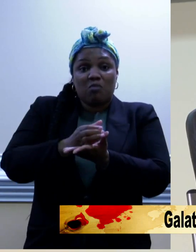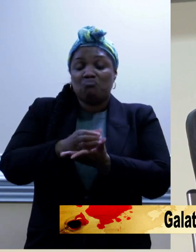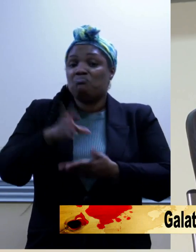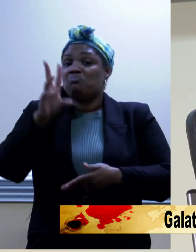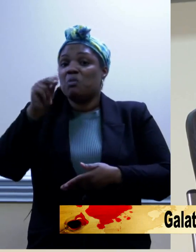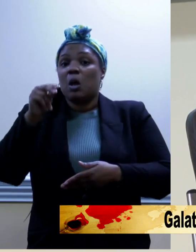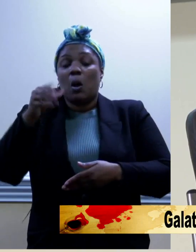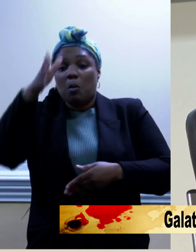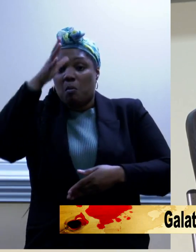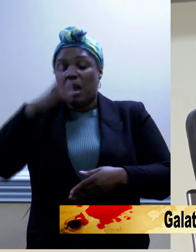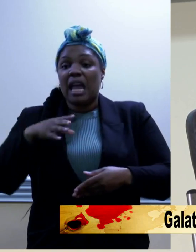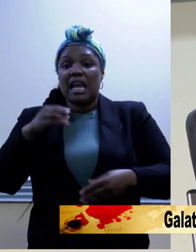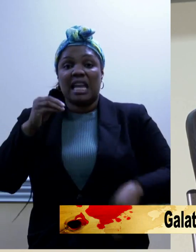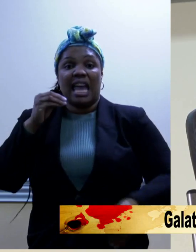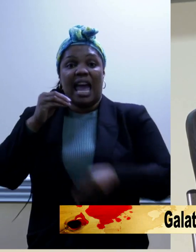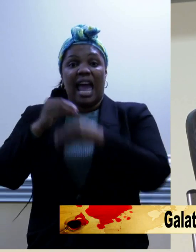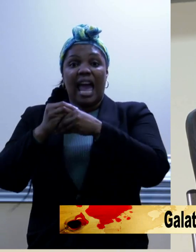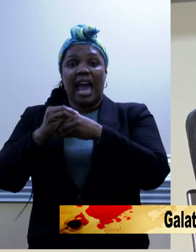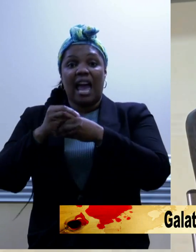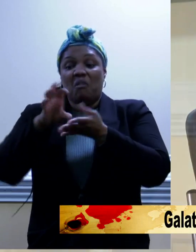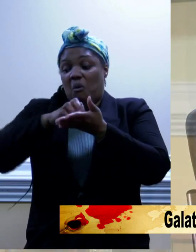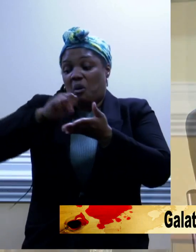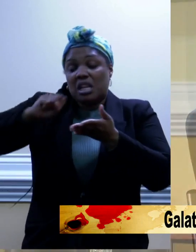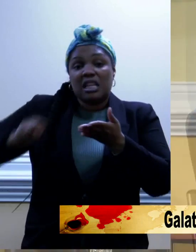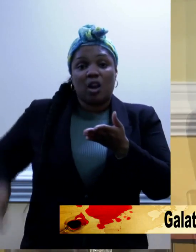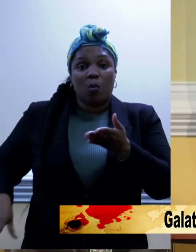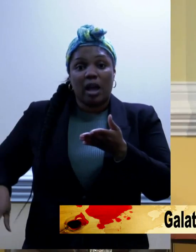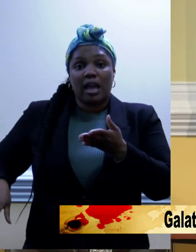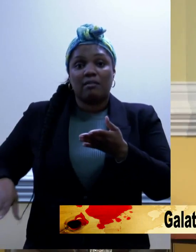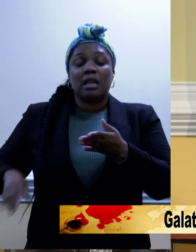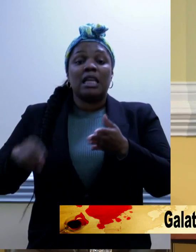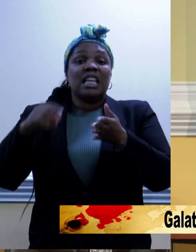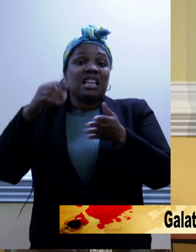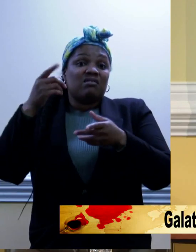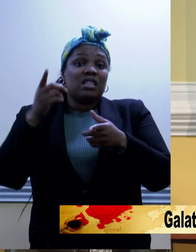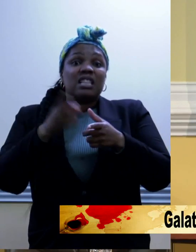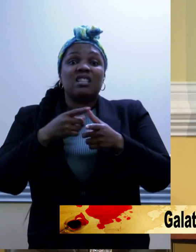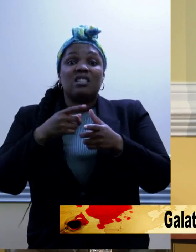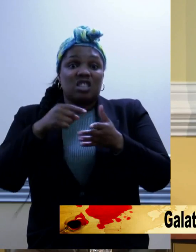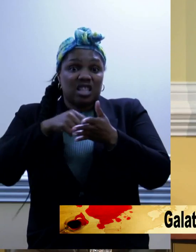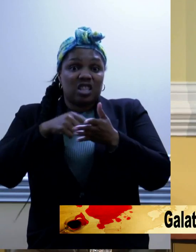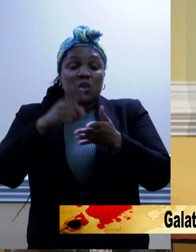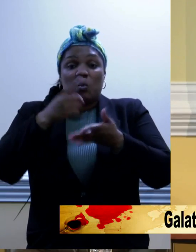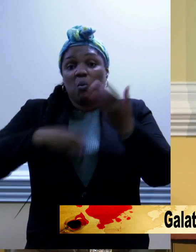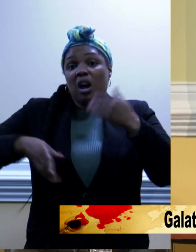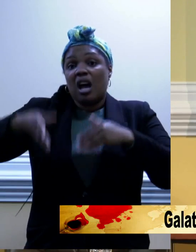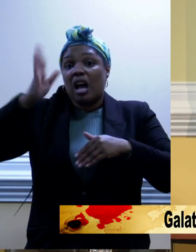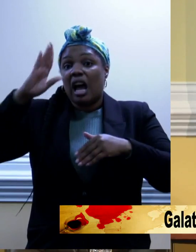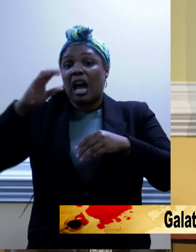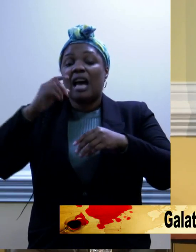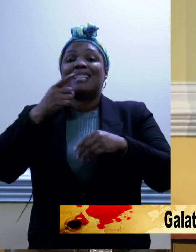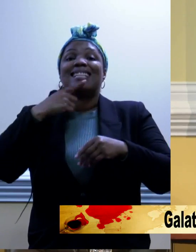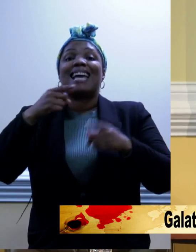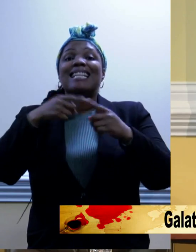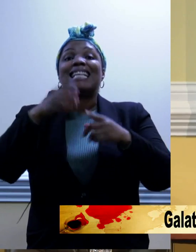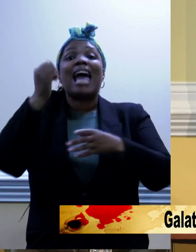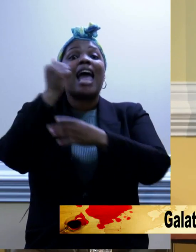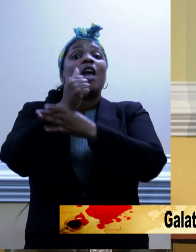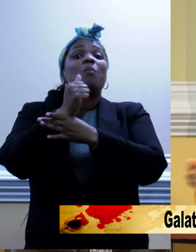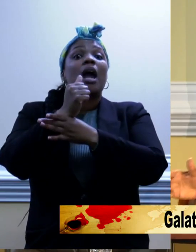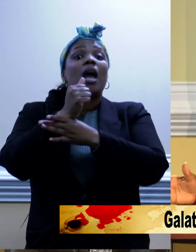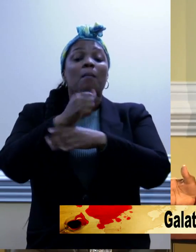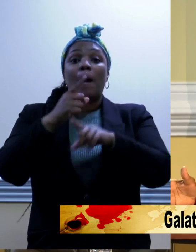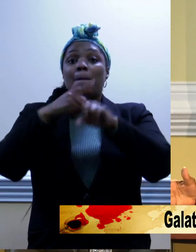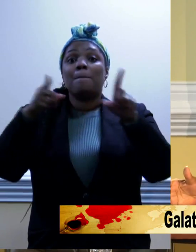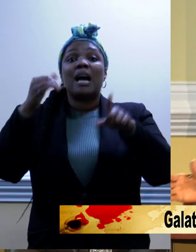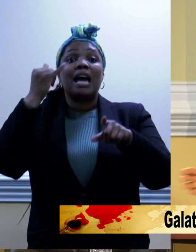or added thereto. So this covenant he was talking about that God made with Abraham. He says, so is a man covenant, that's between man and God. But if